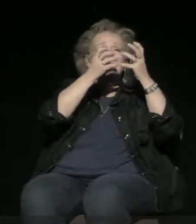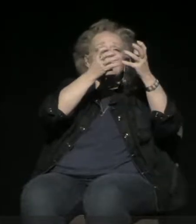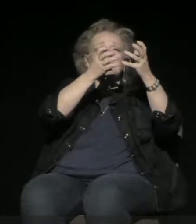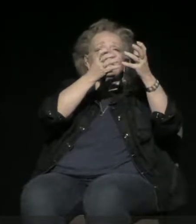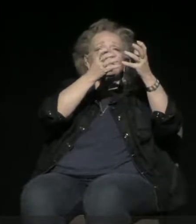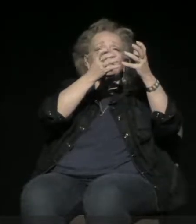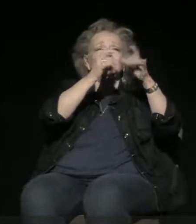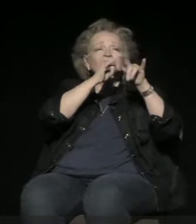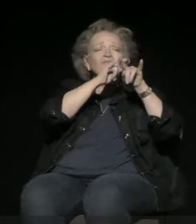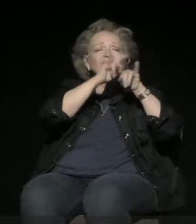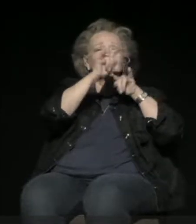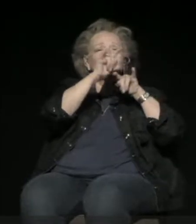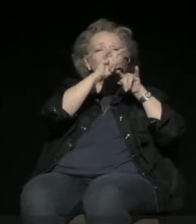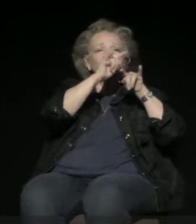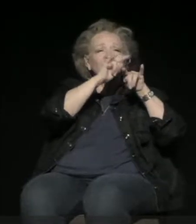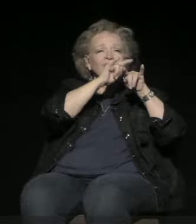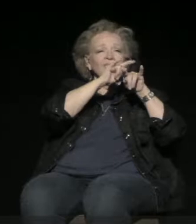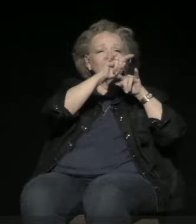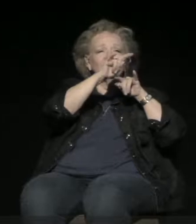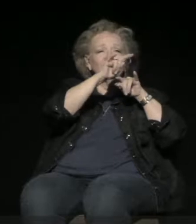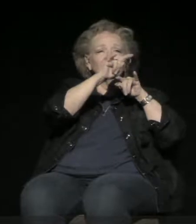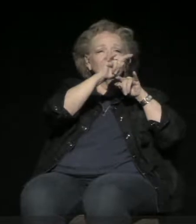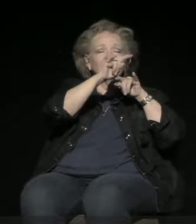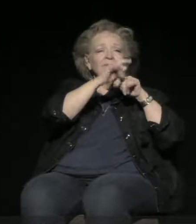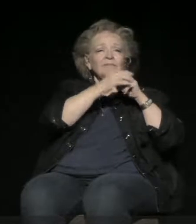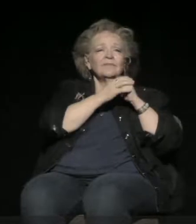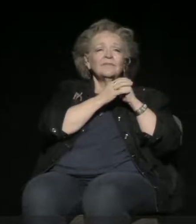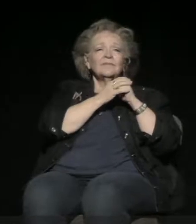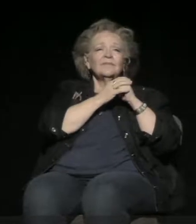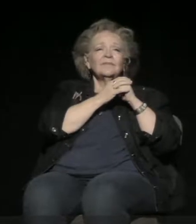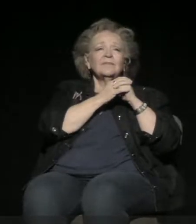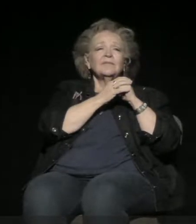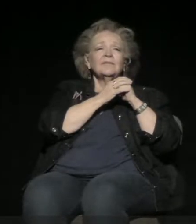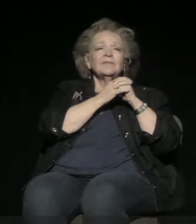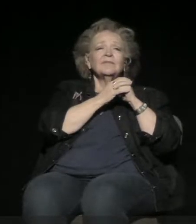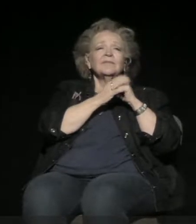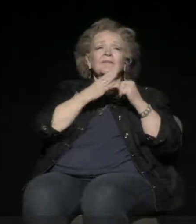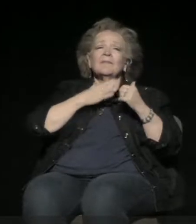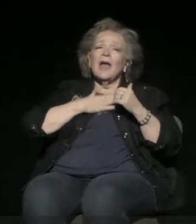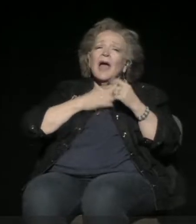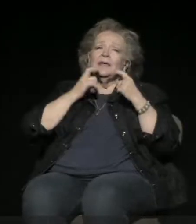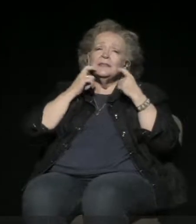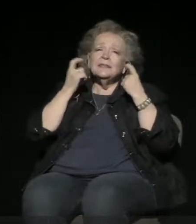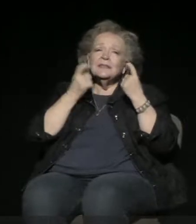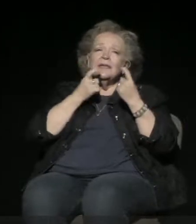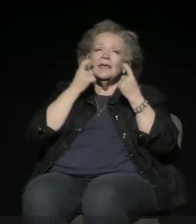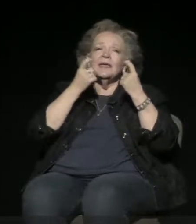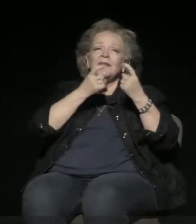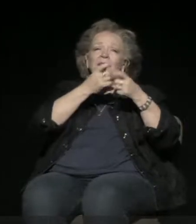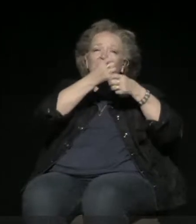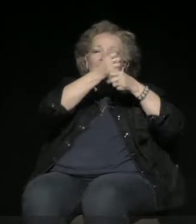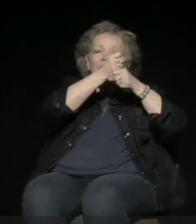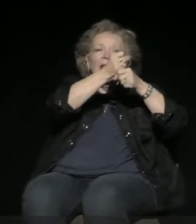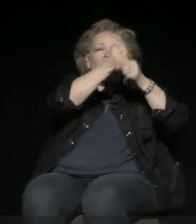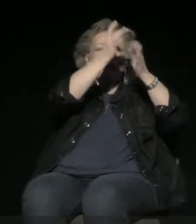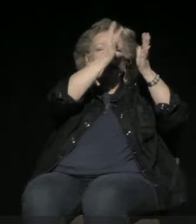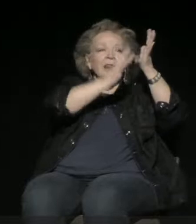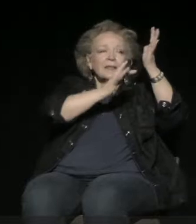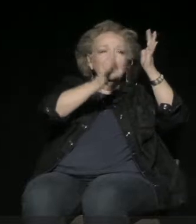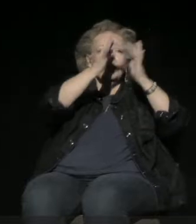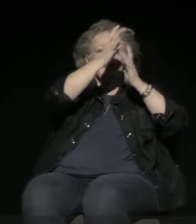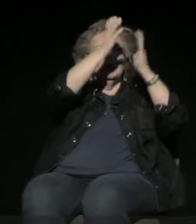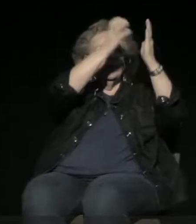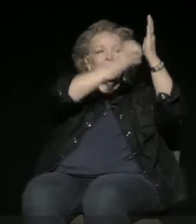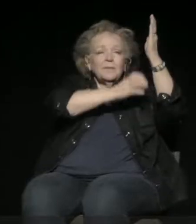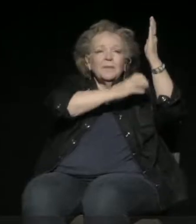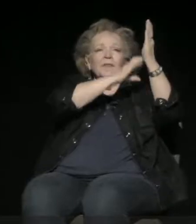the scoffers It was my sin That held him In